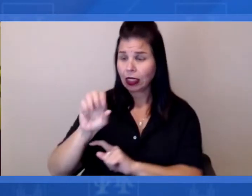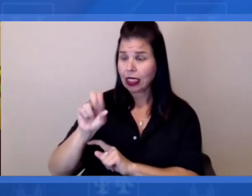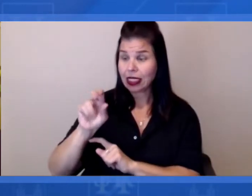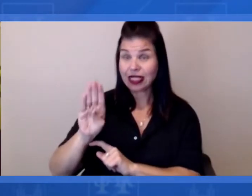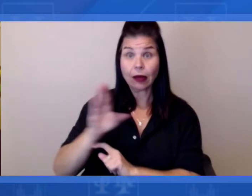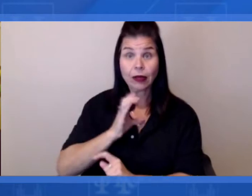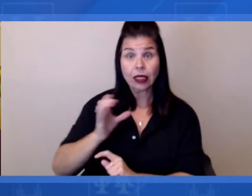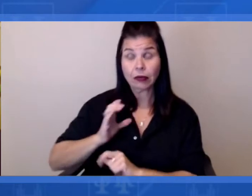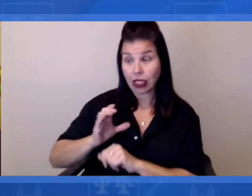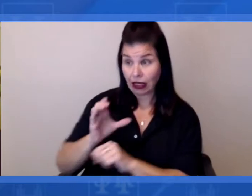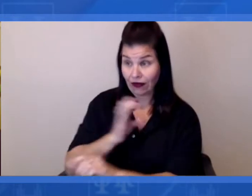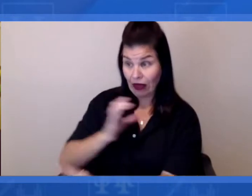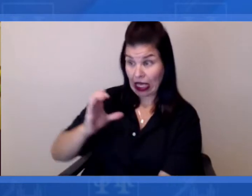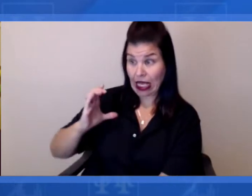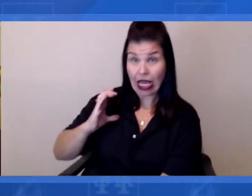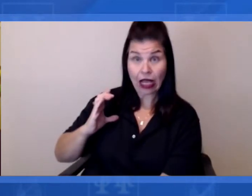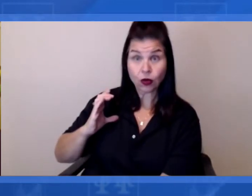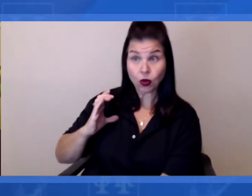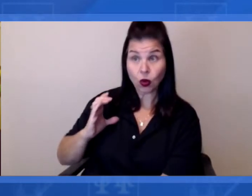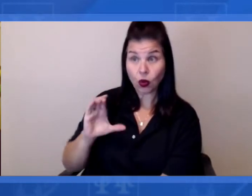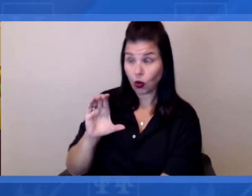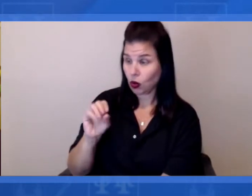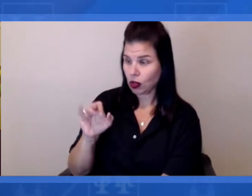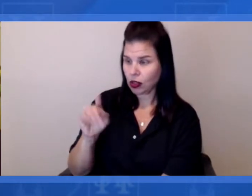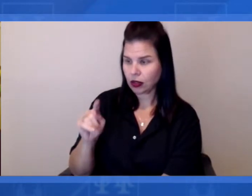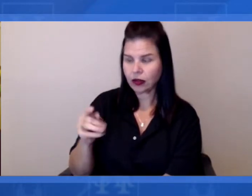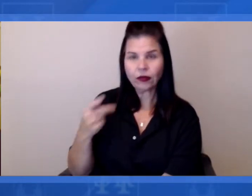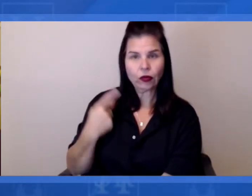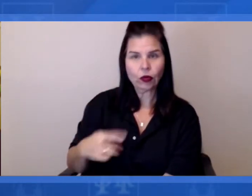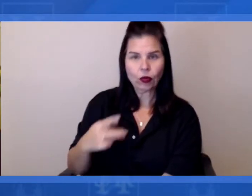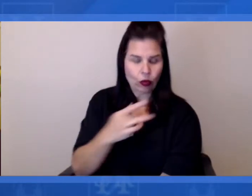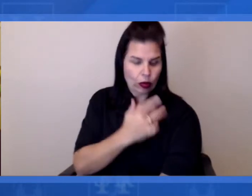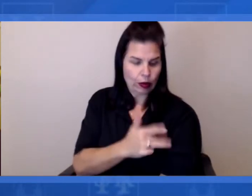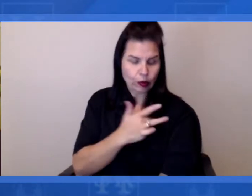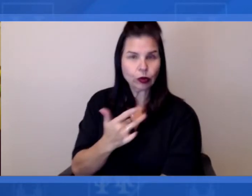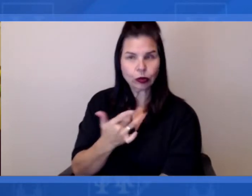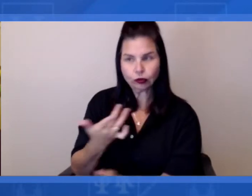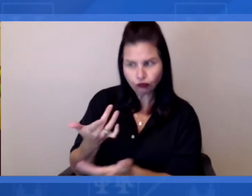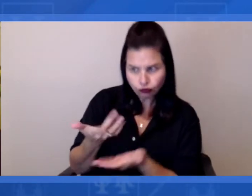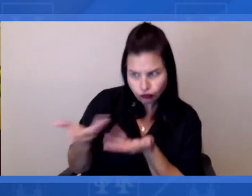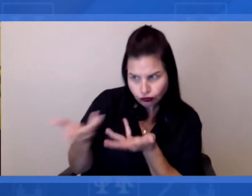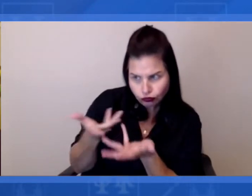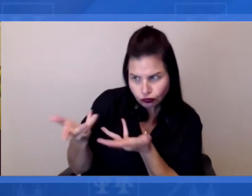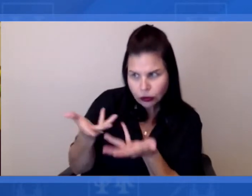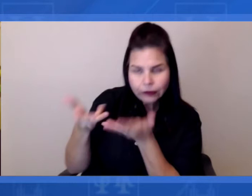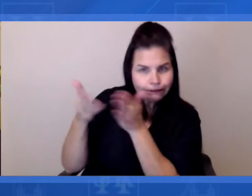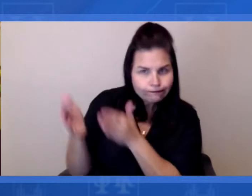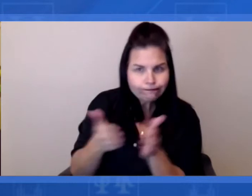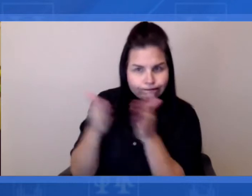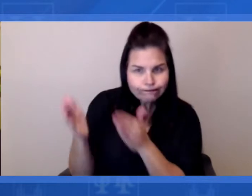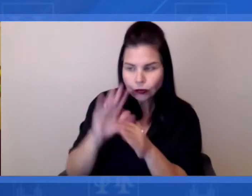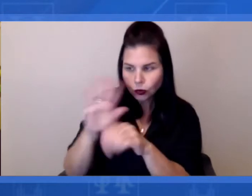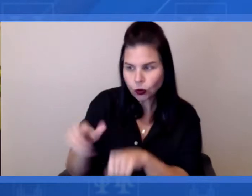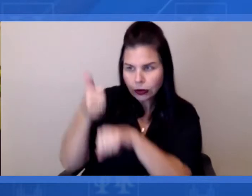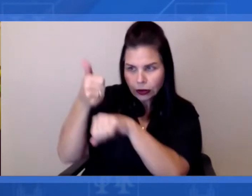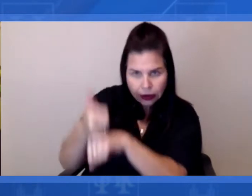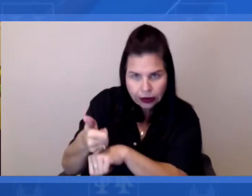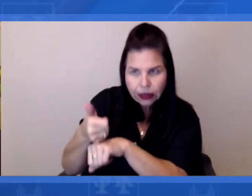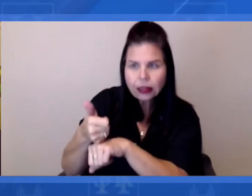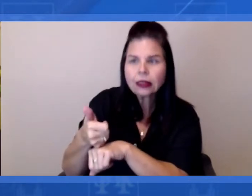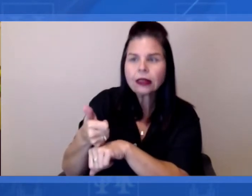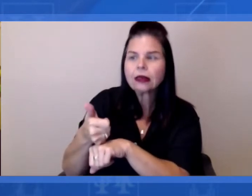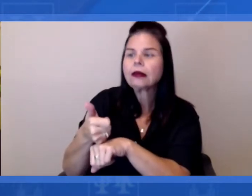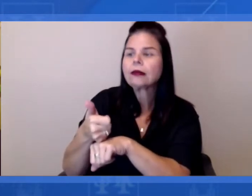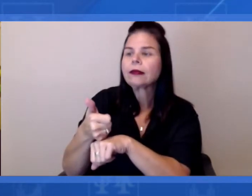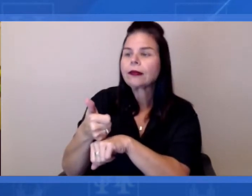council, legislated by the province, to advise the council regarding preparation, implementation, and